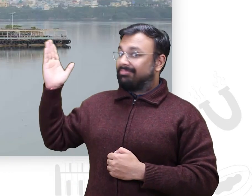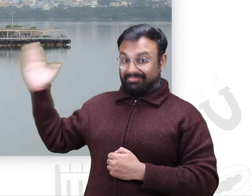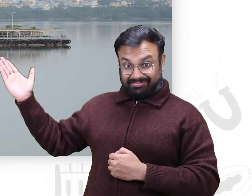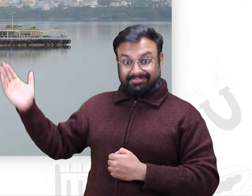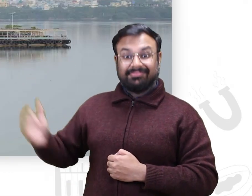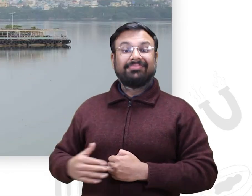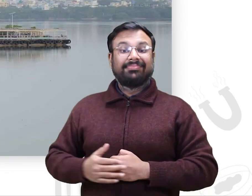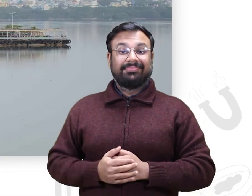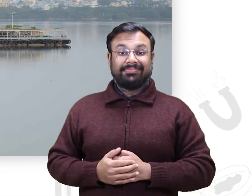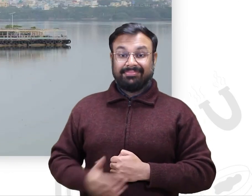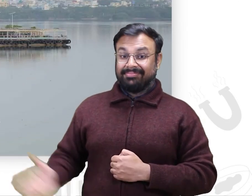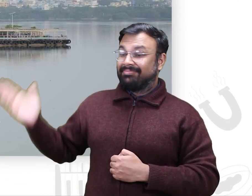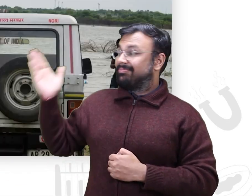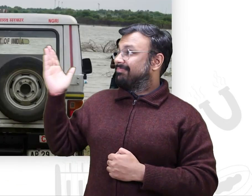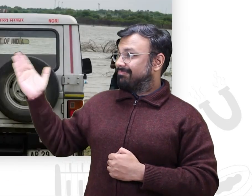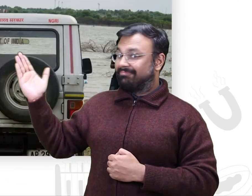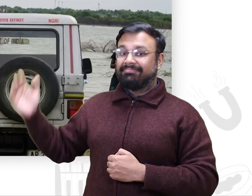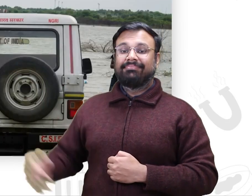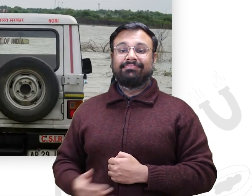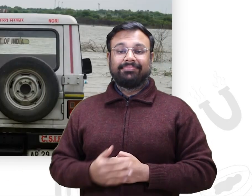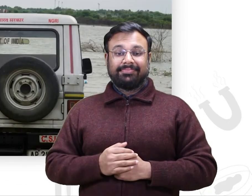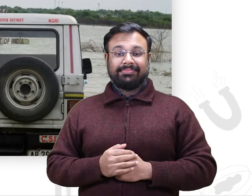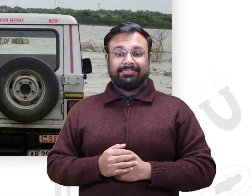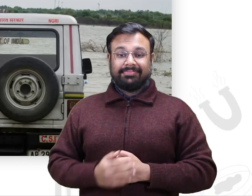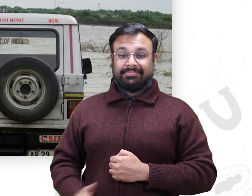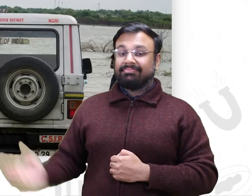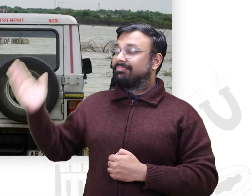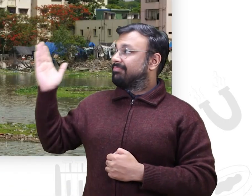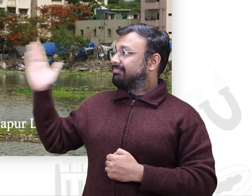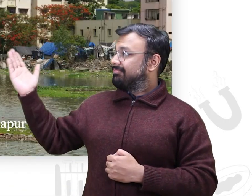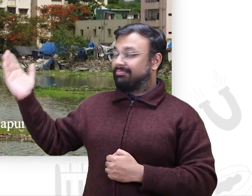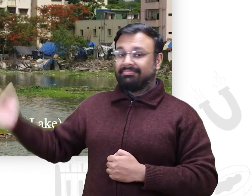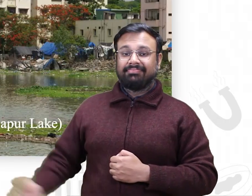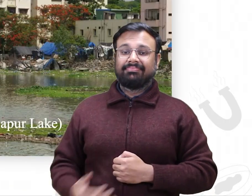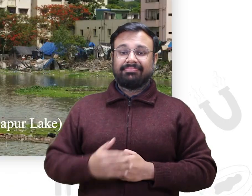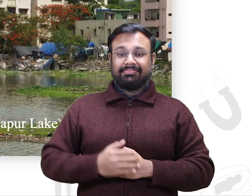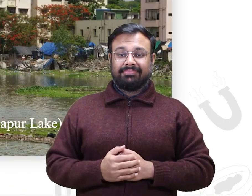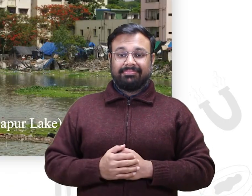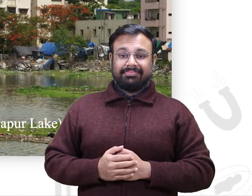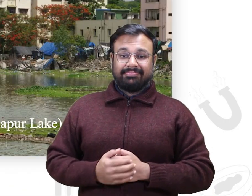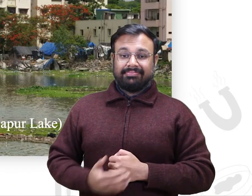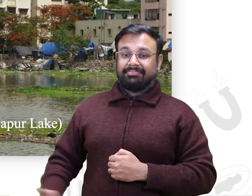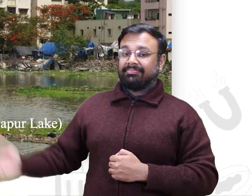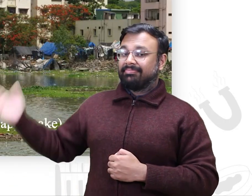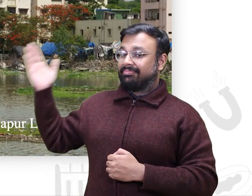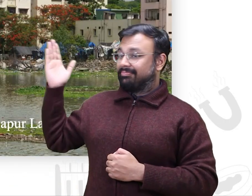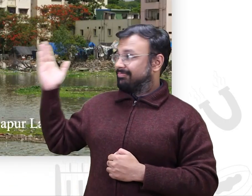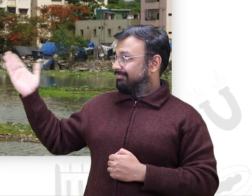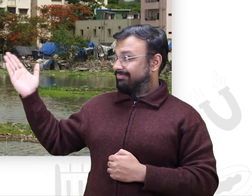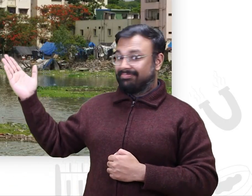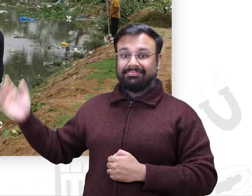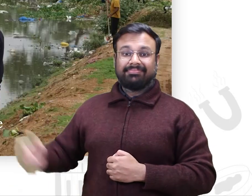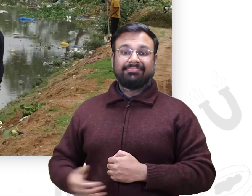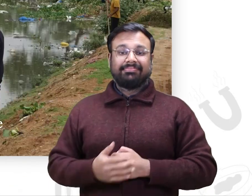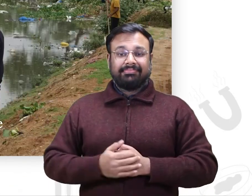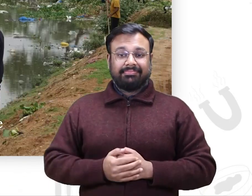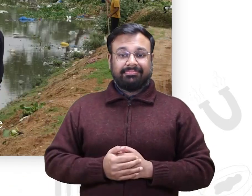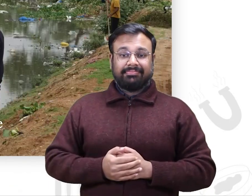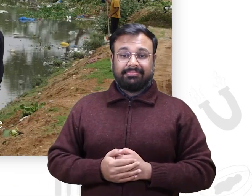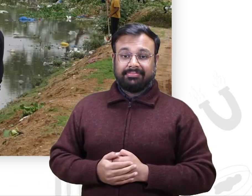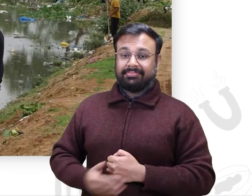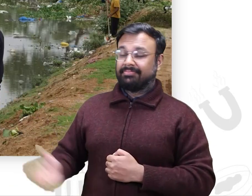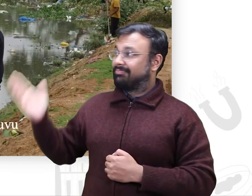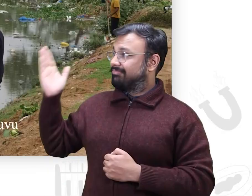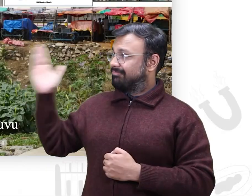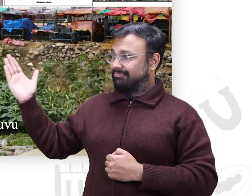Hussain Sagar Lake, Himayat Sagar, Bedda Cheruvu, so-called Namantapur Lake, Nacharam